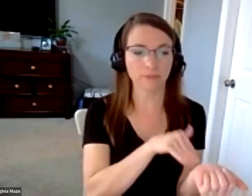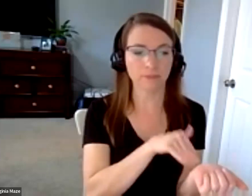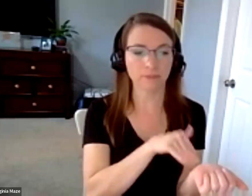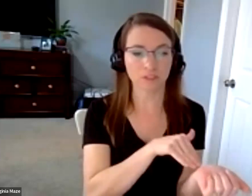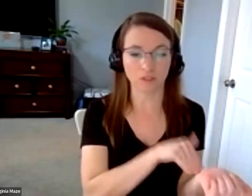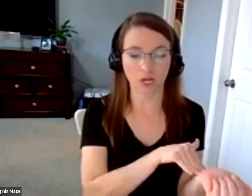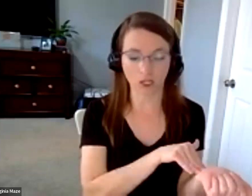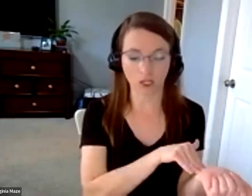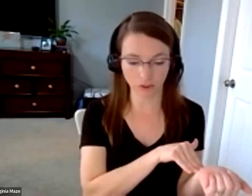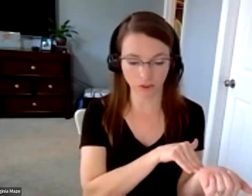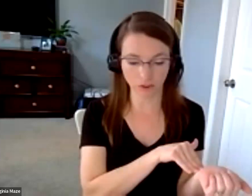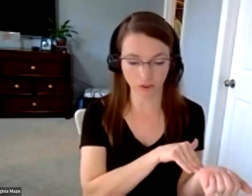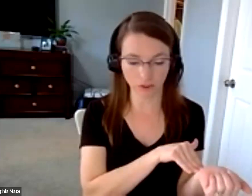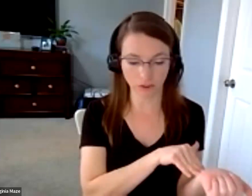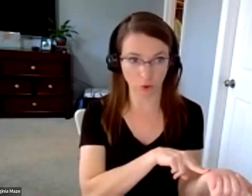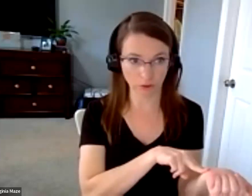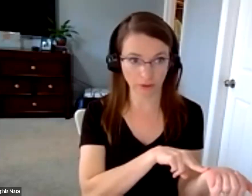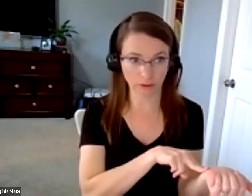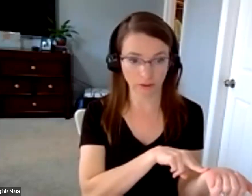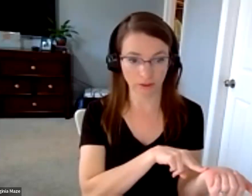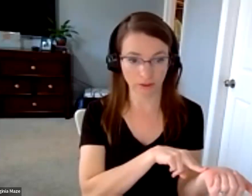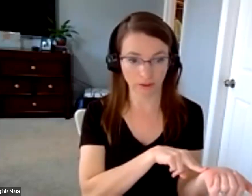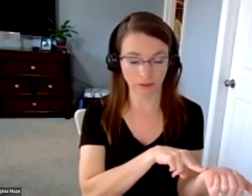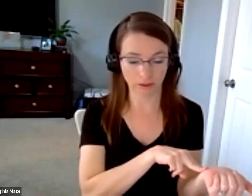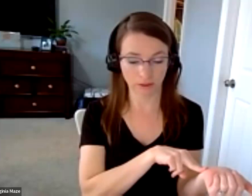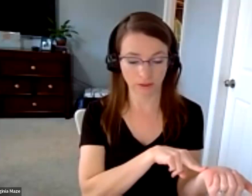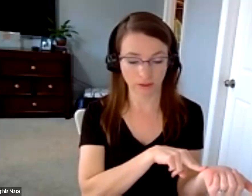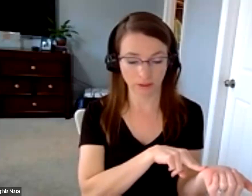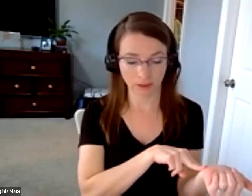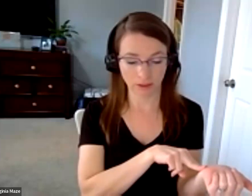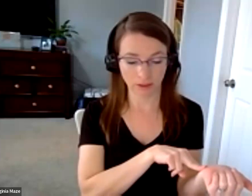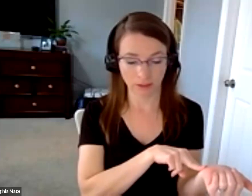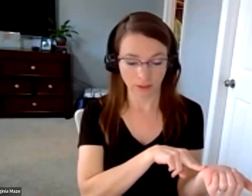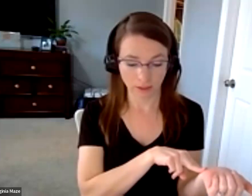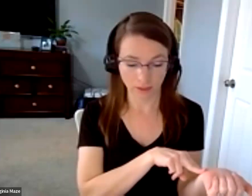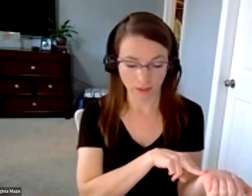bent B. So doctor, nurse.